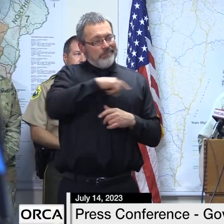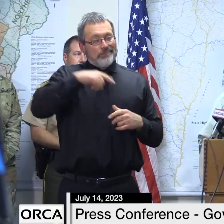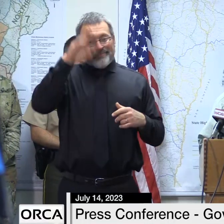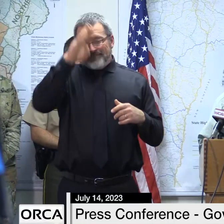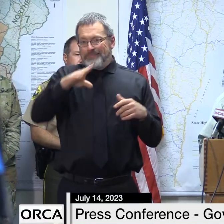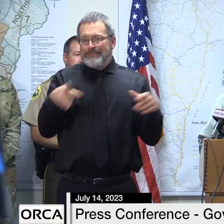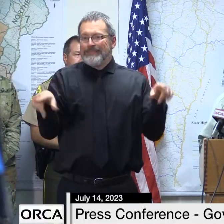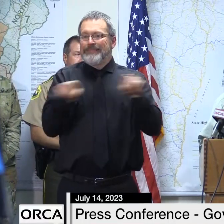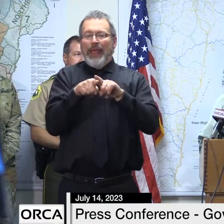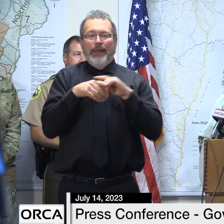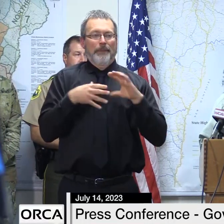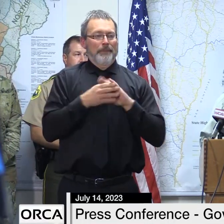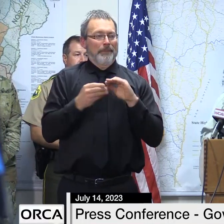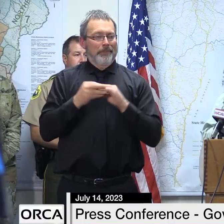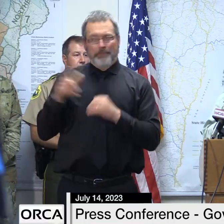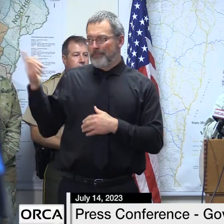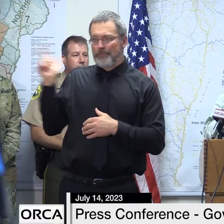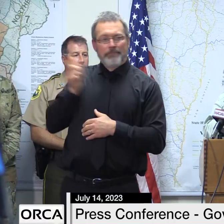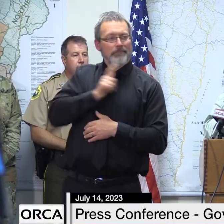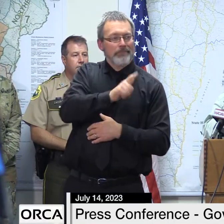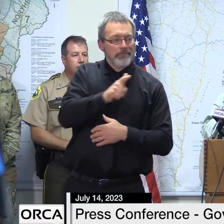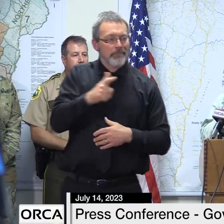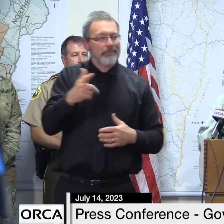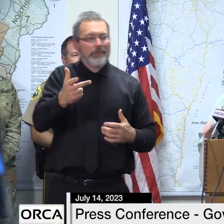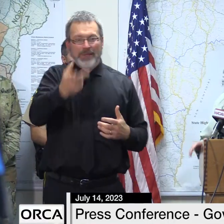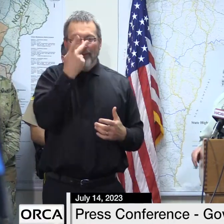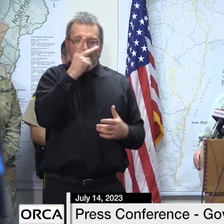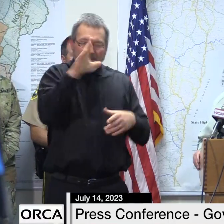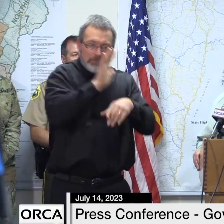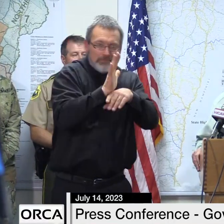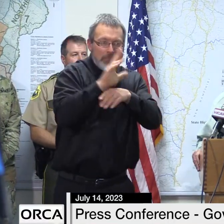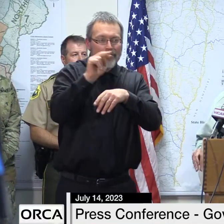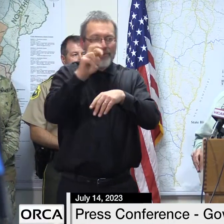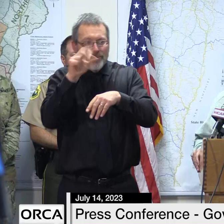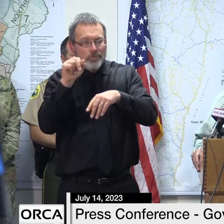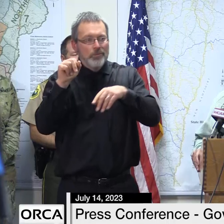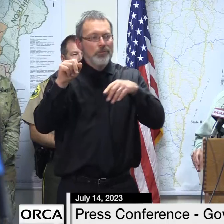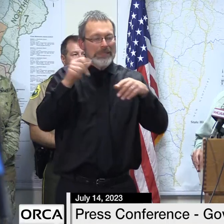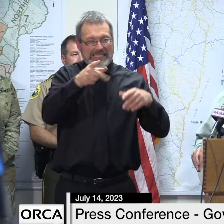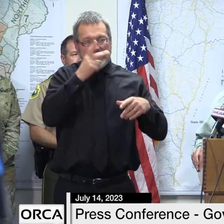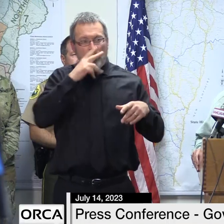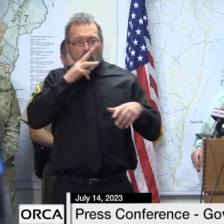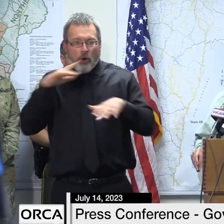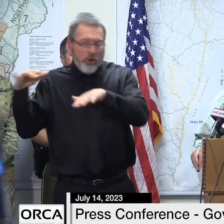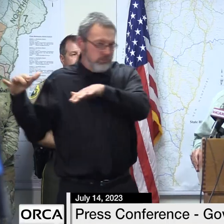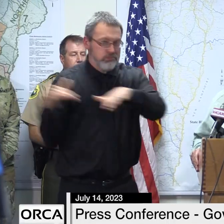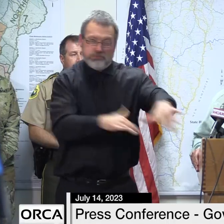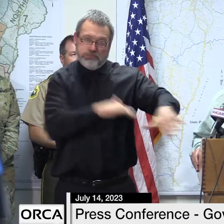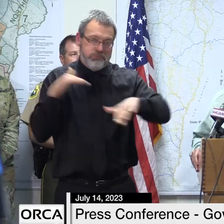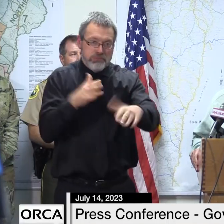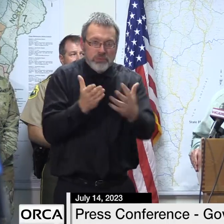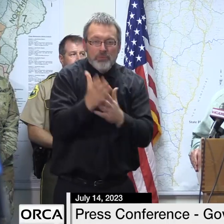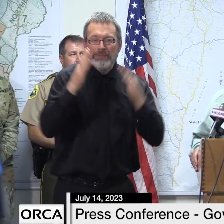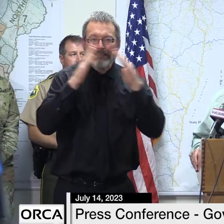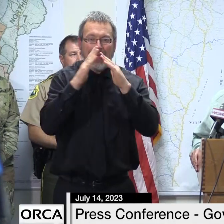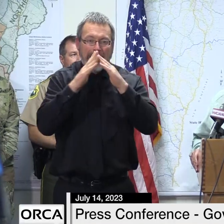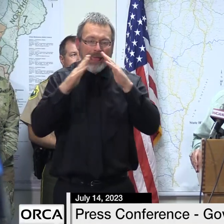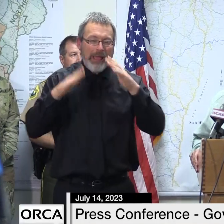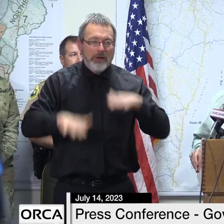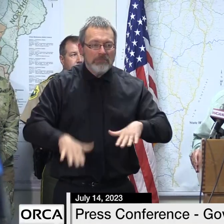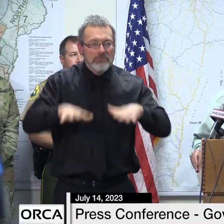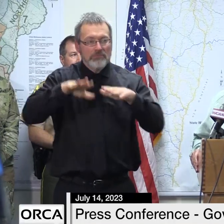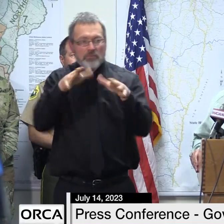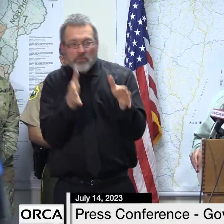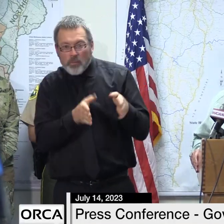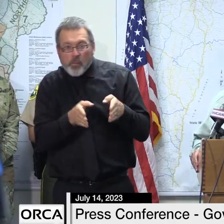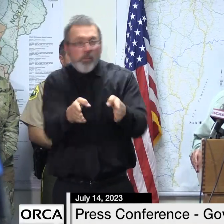the images. We've witnessed the heartbreaking pictures of water tearing through our cities and our towns and villages, uprooting our